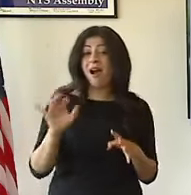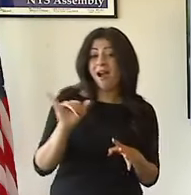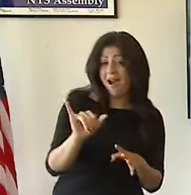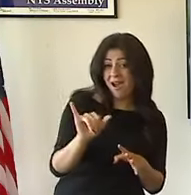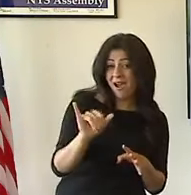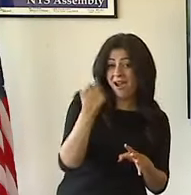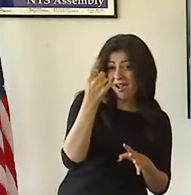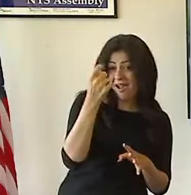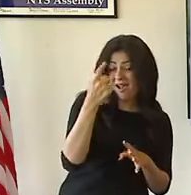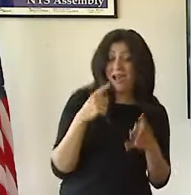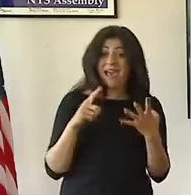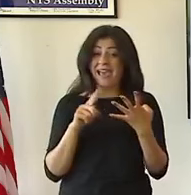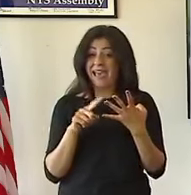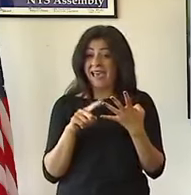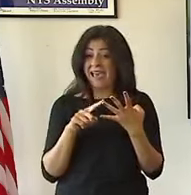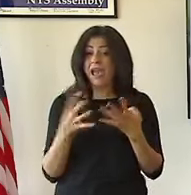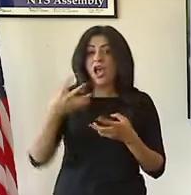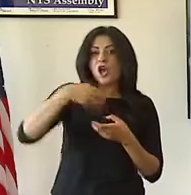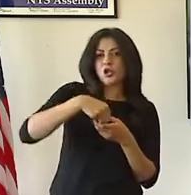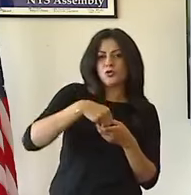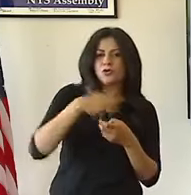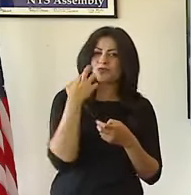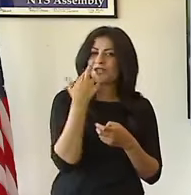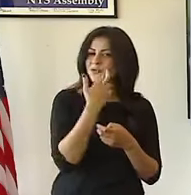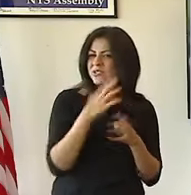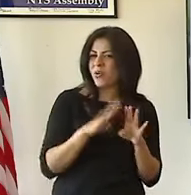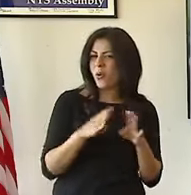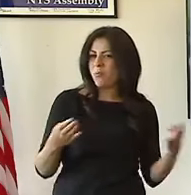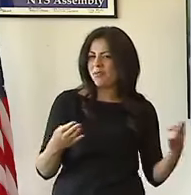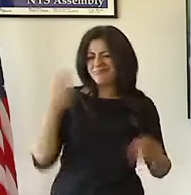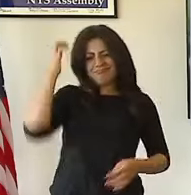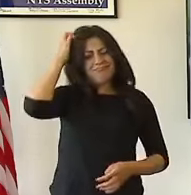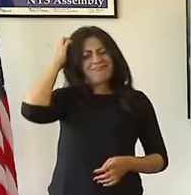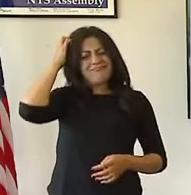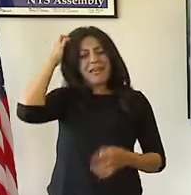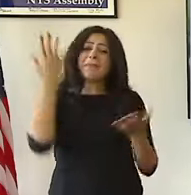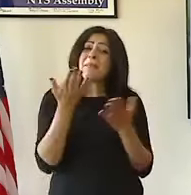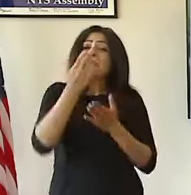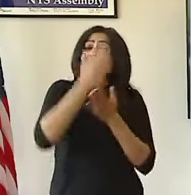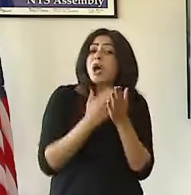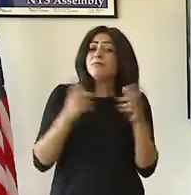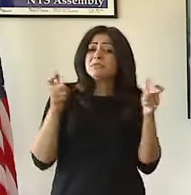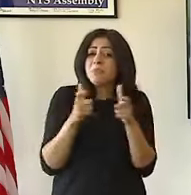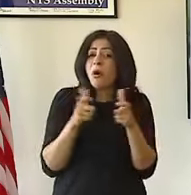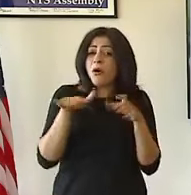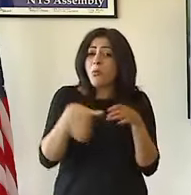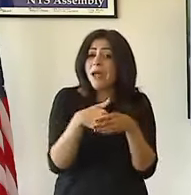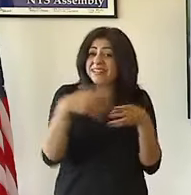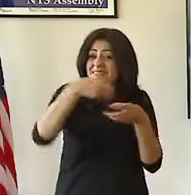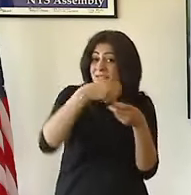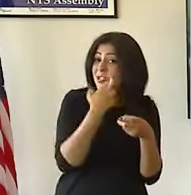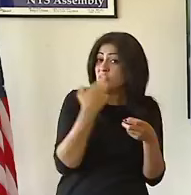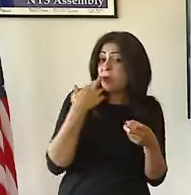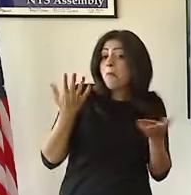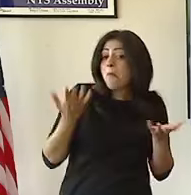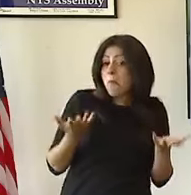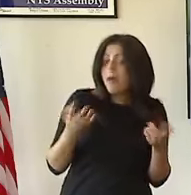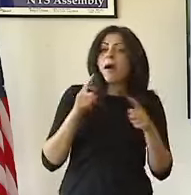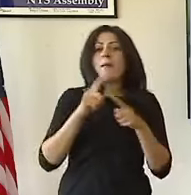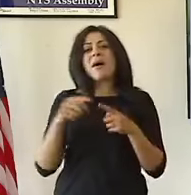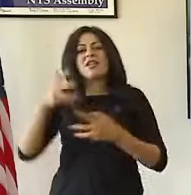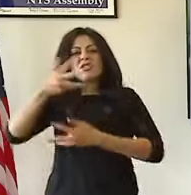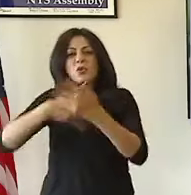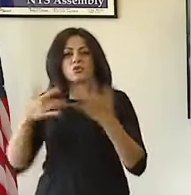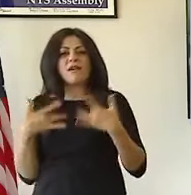mind, phase 3 includes opening of restaurants, so there could be some small activities that happen in a restaurant. But social events